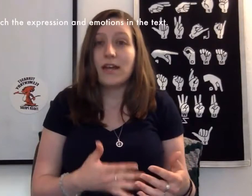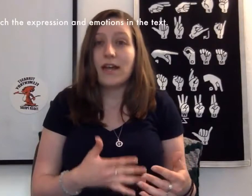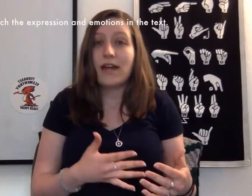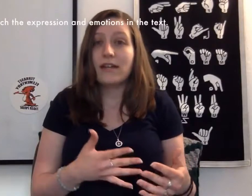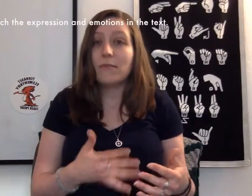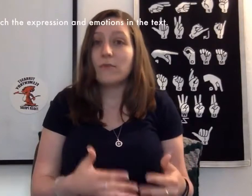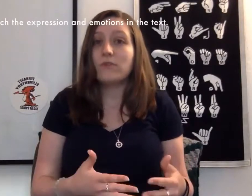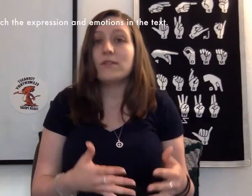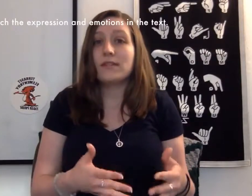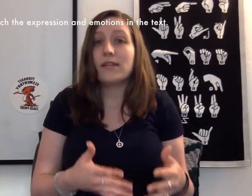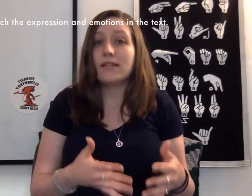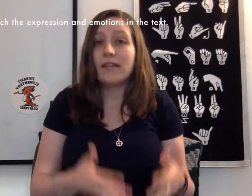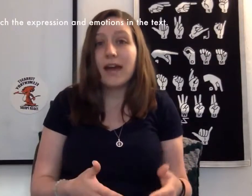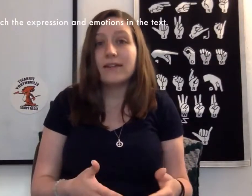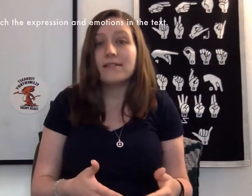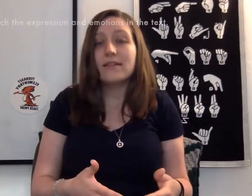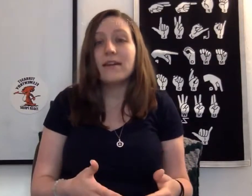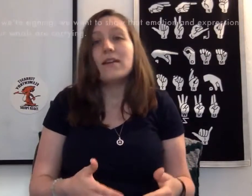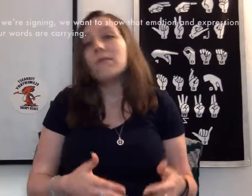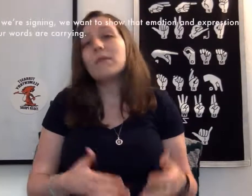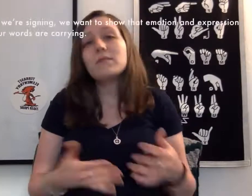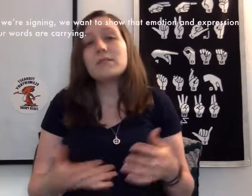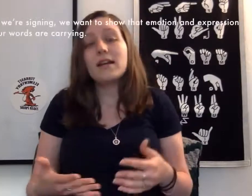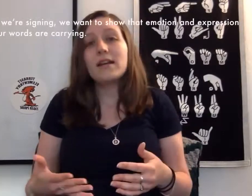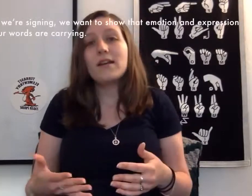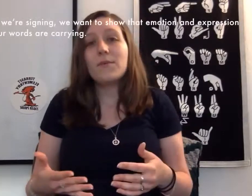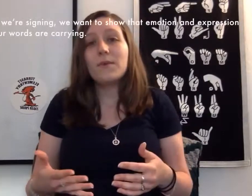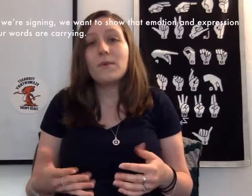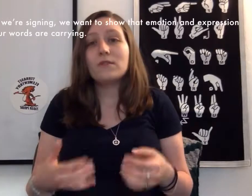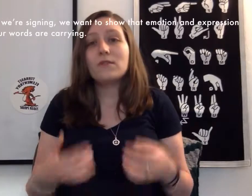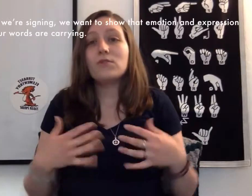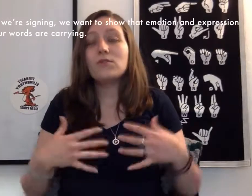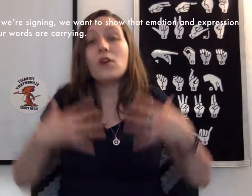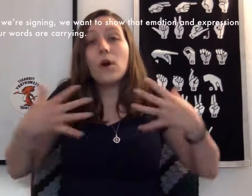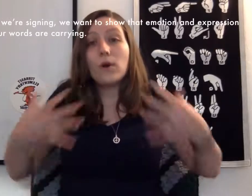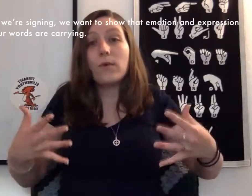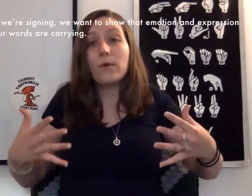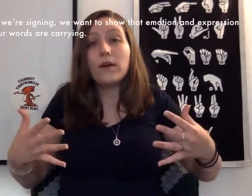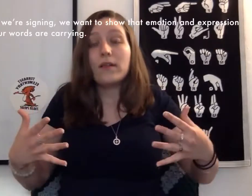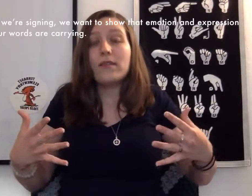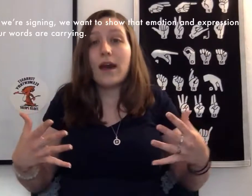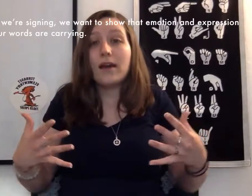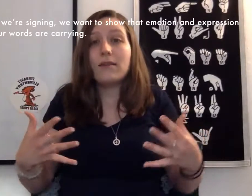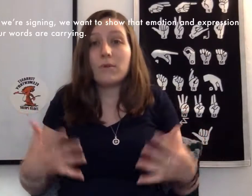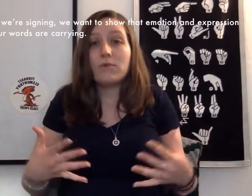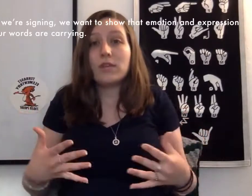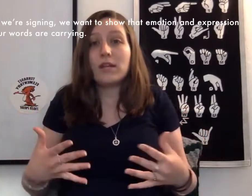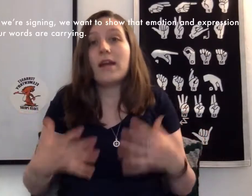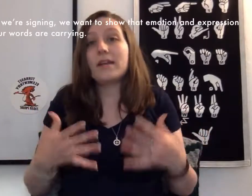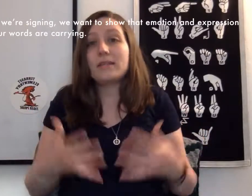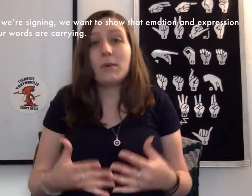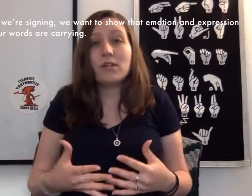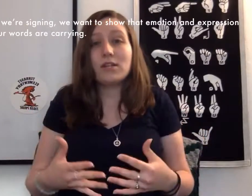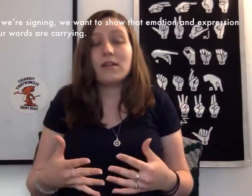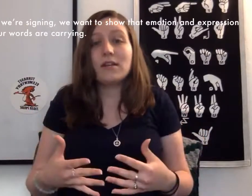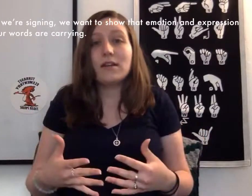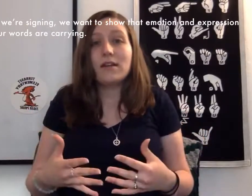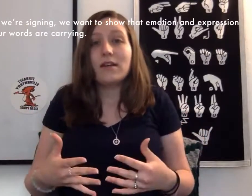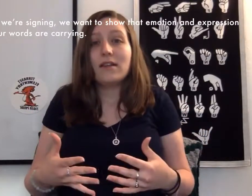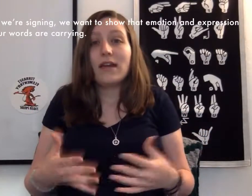and emotions in the text, when we're signing, we want to show that emotion and expression that our